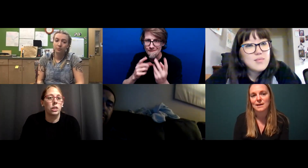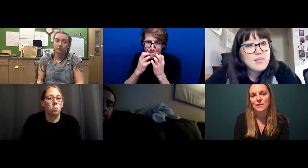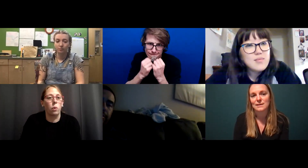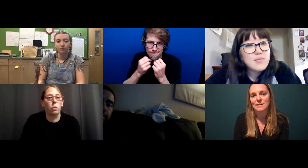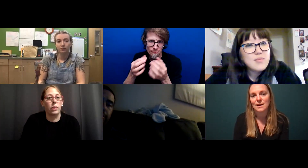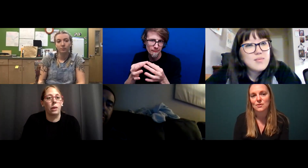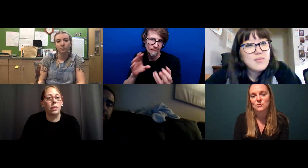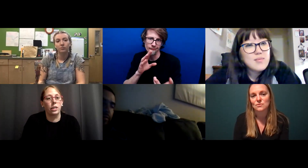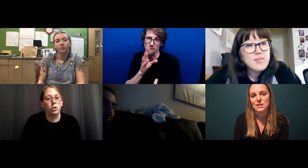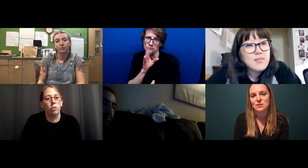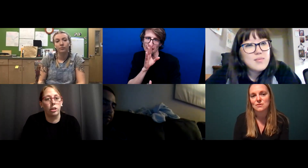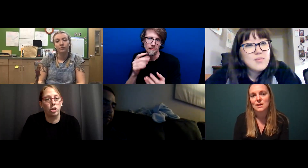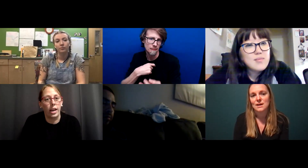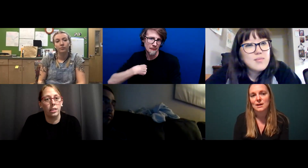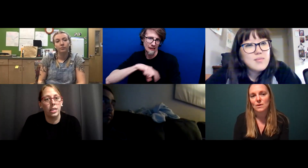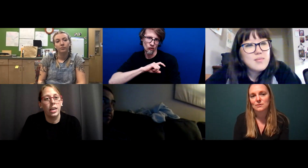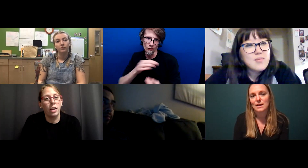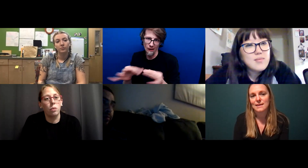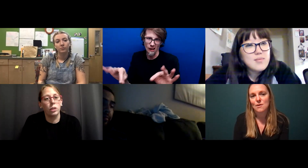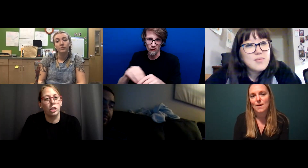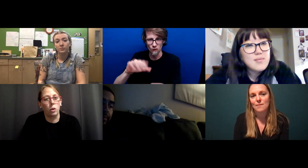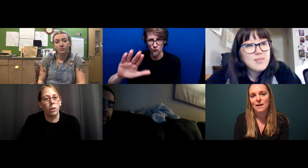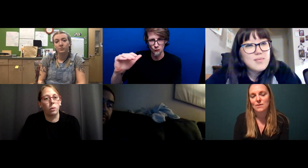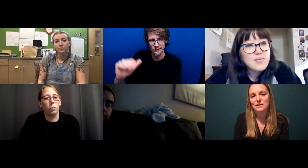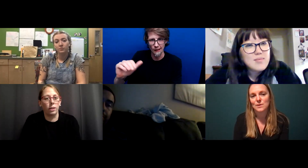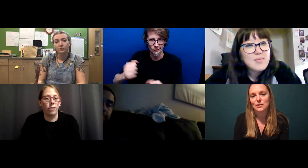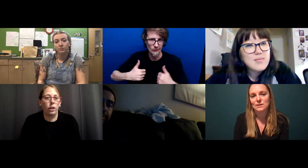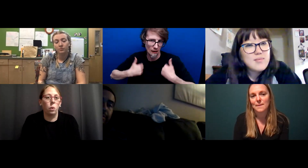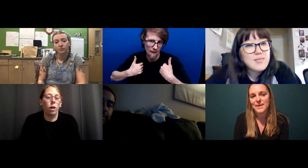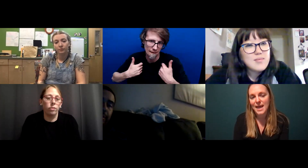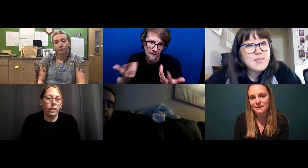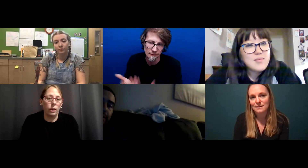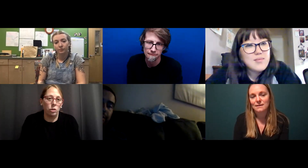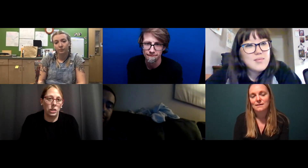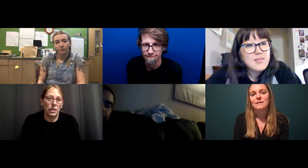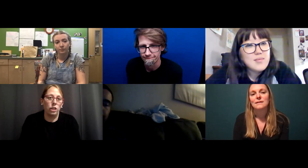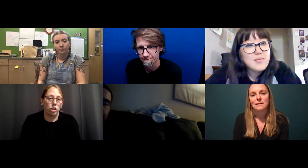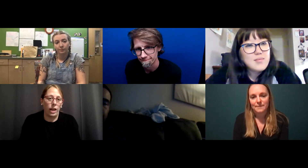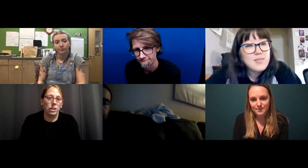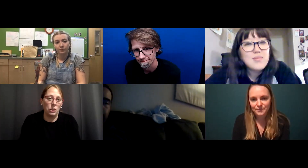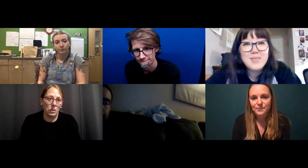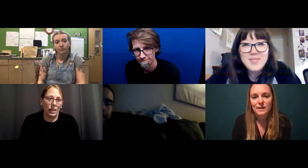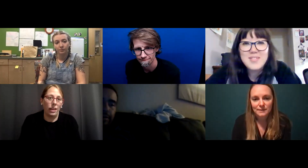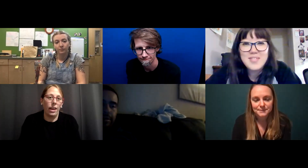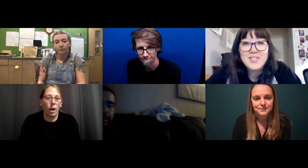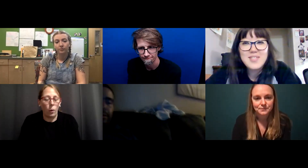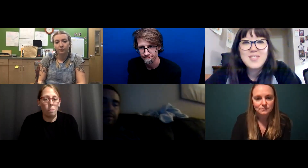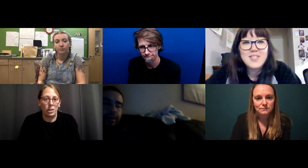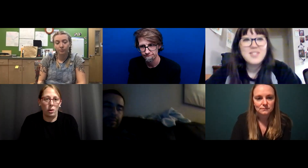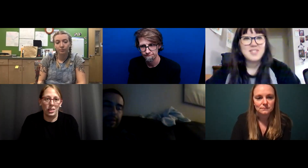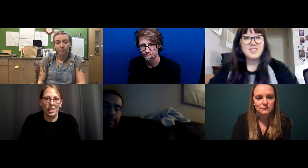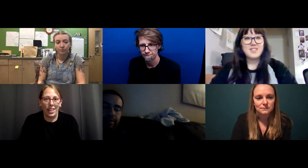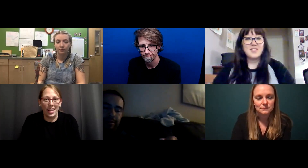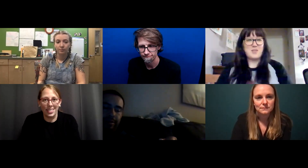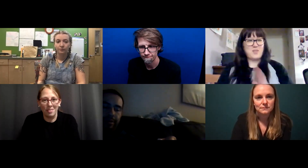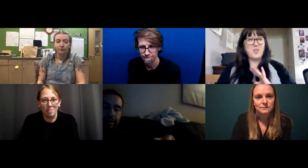really support what they would like to do for their child and really show that we really value all of the languages that your child is using at home as well